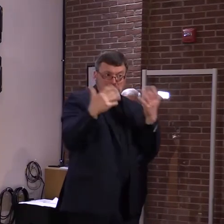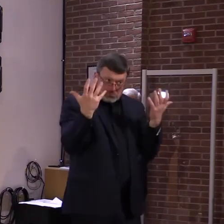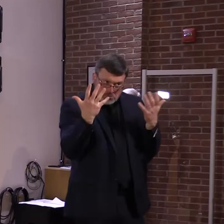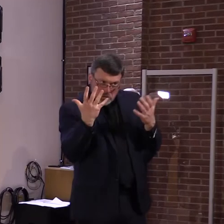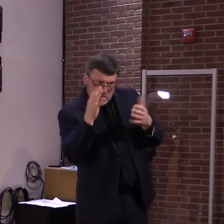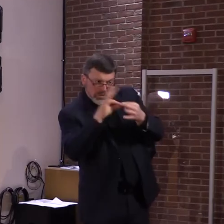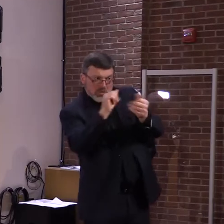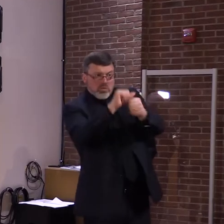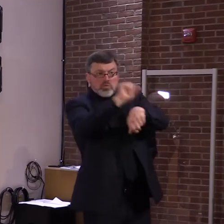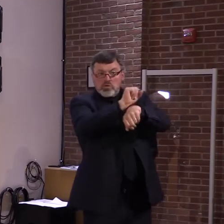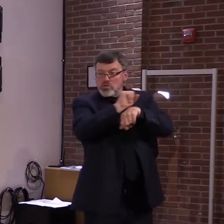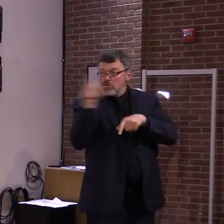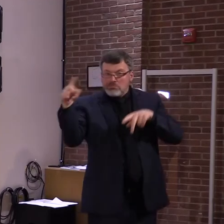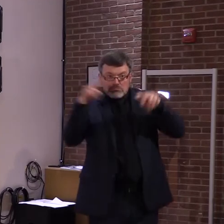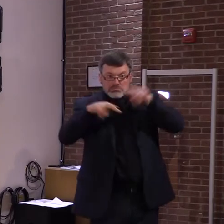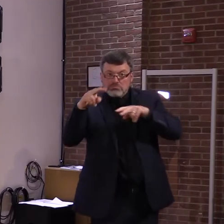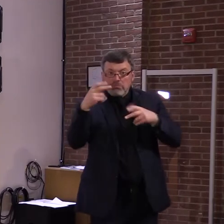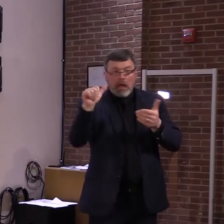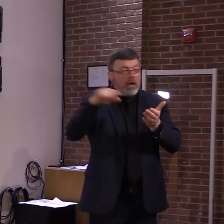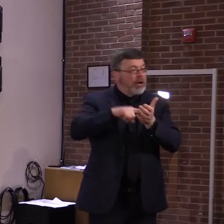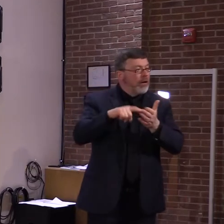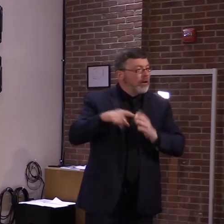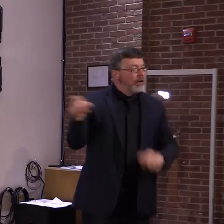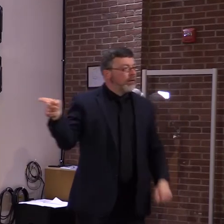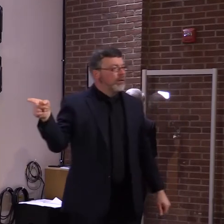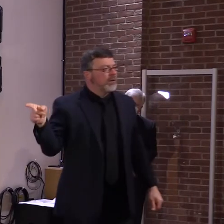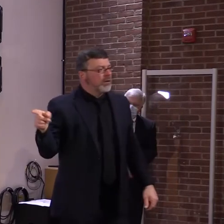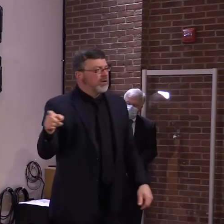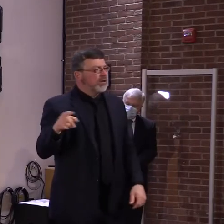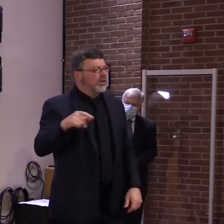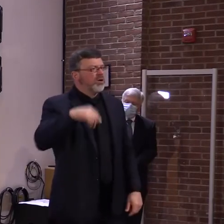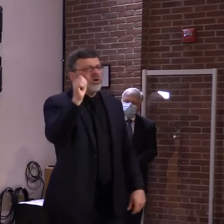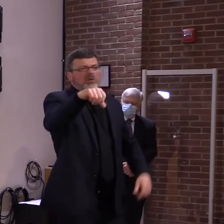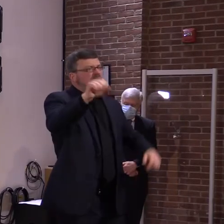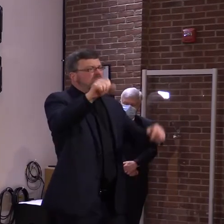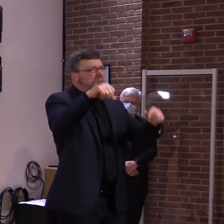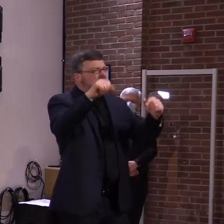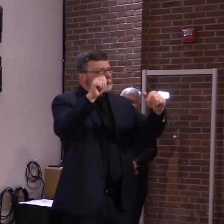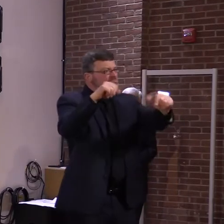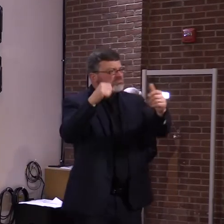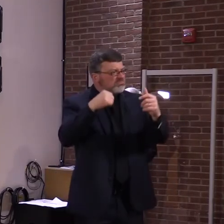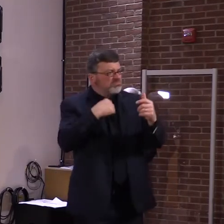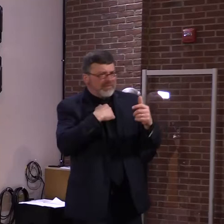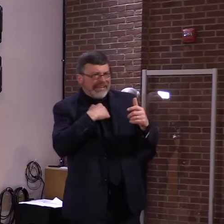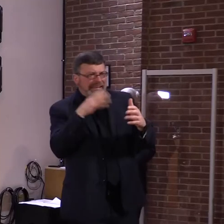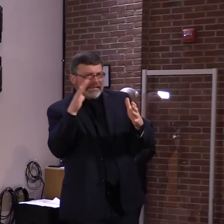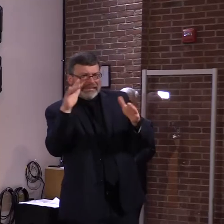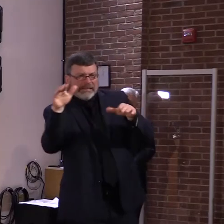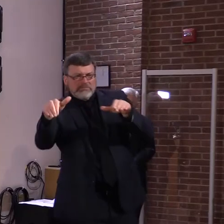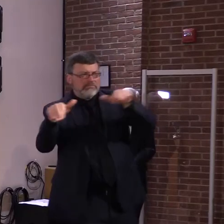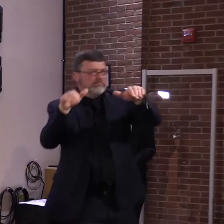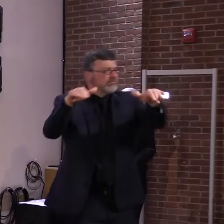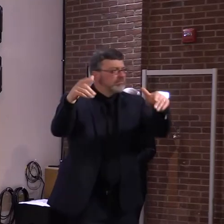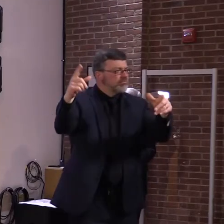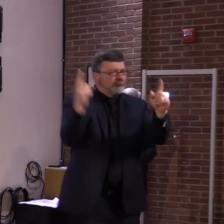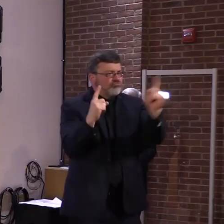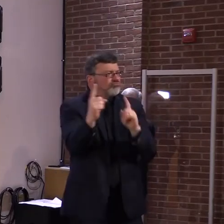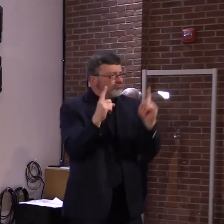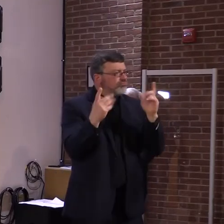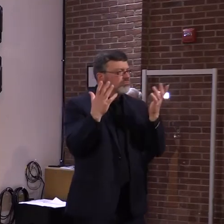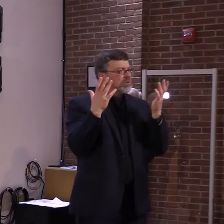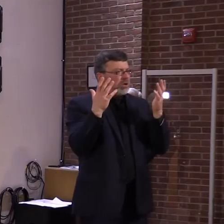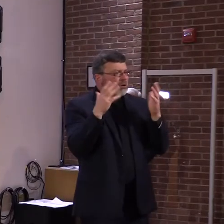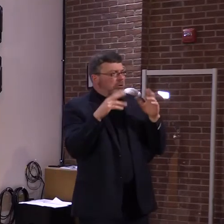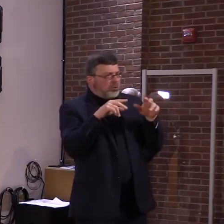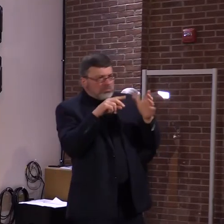And we have been working on that. We haven't ignored that at all. And I might ask if